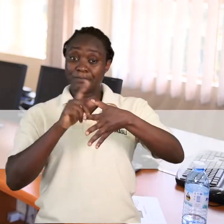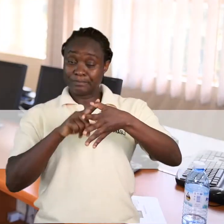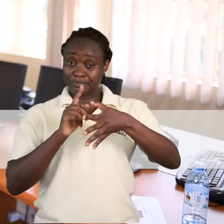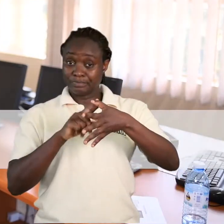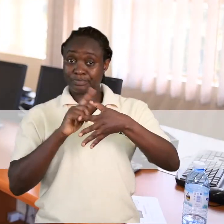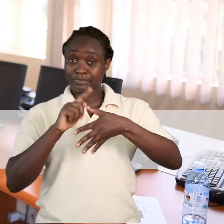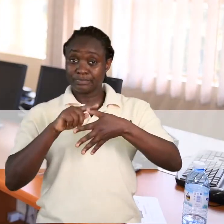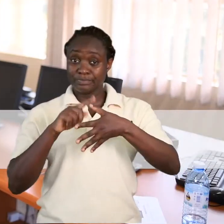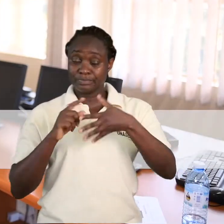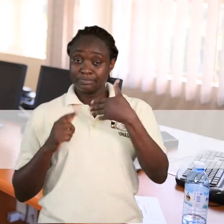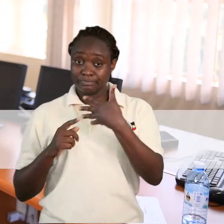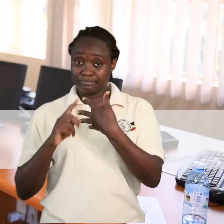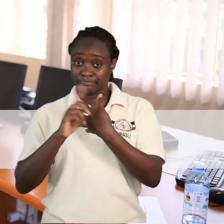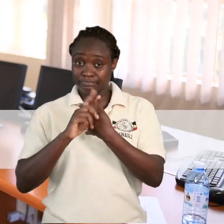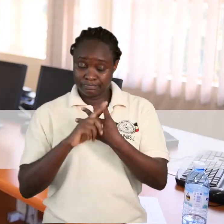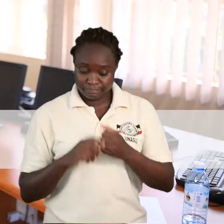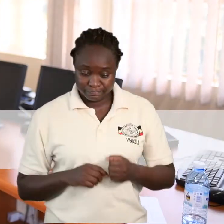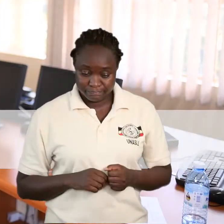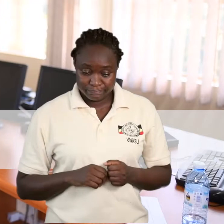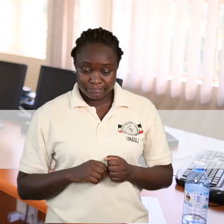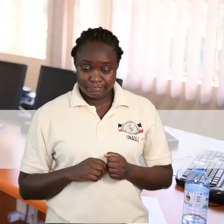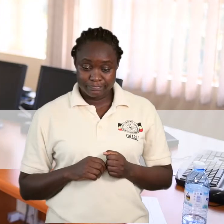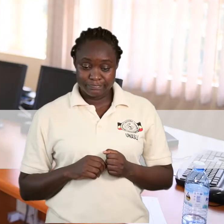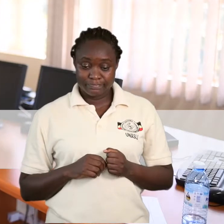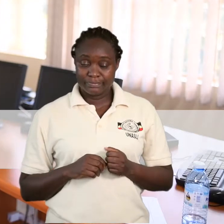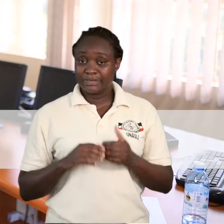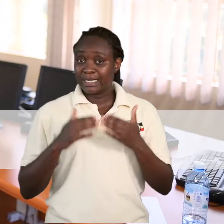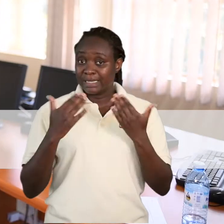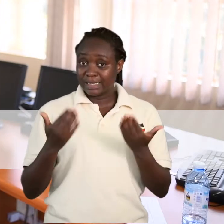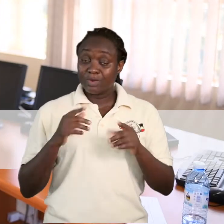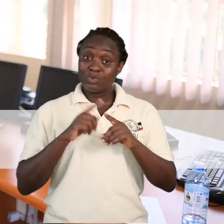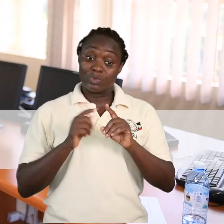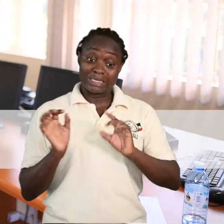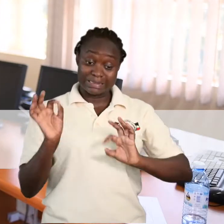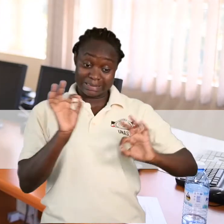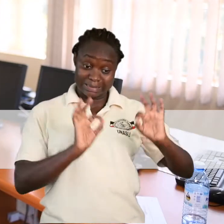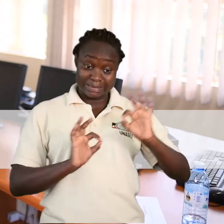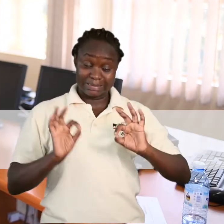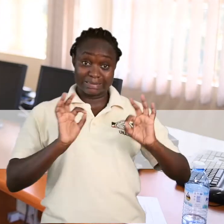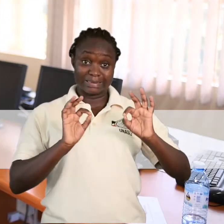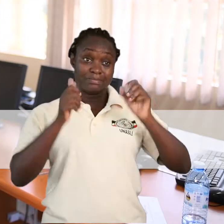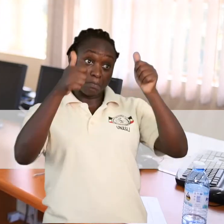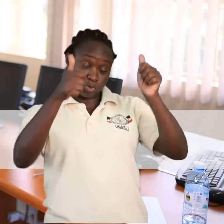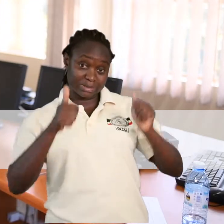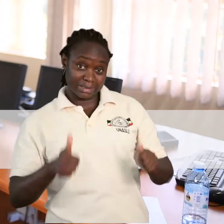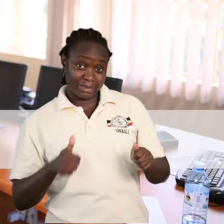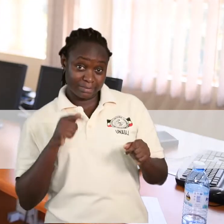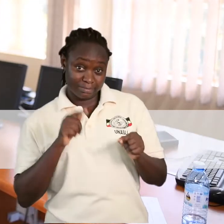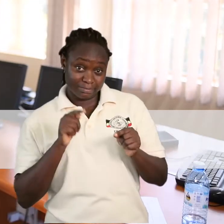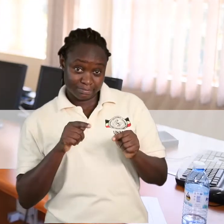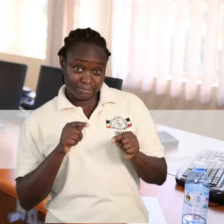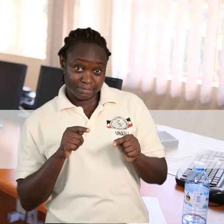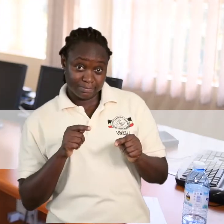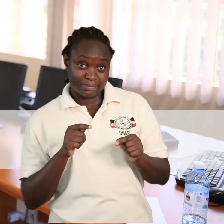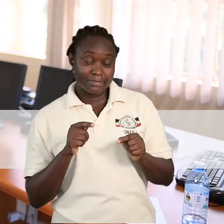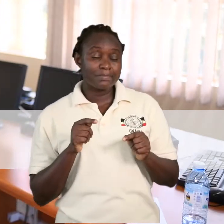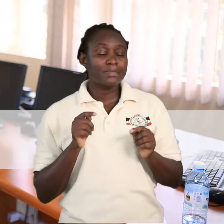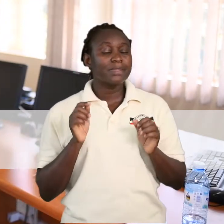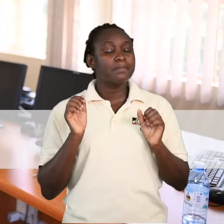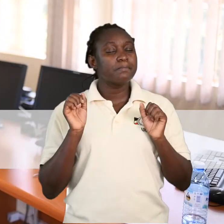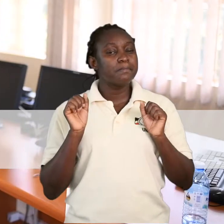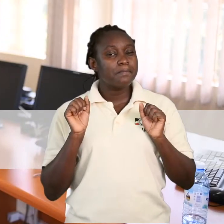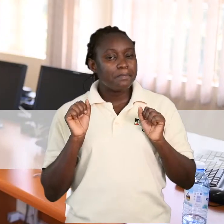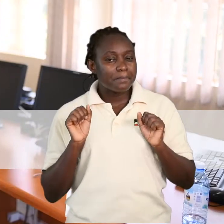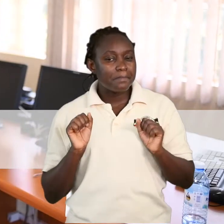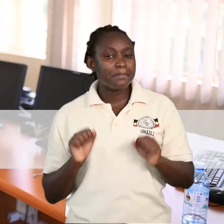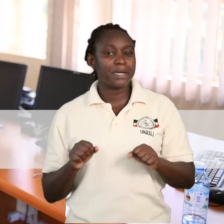Step 5 in our poster designing, you have to refine